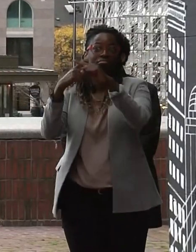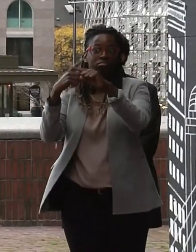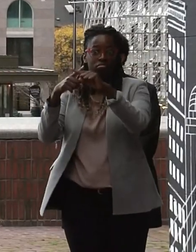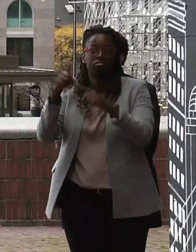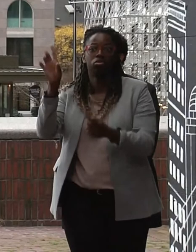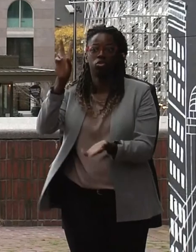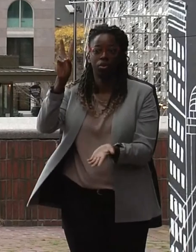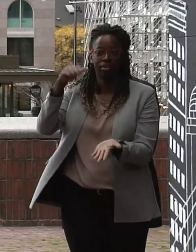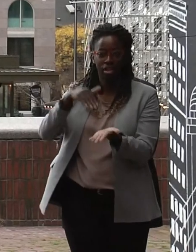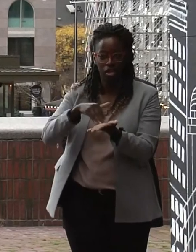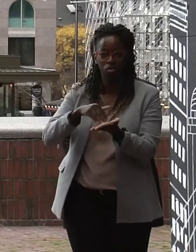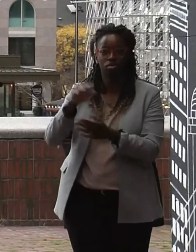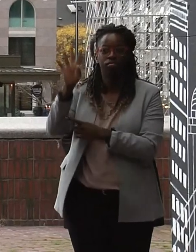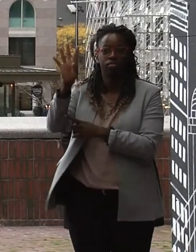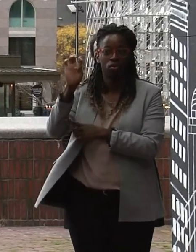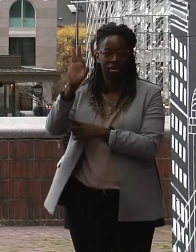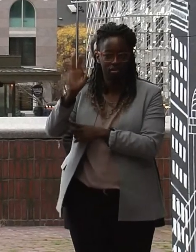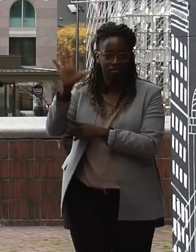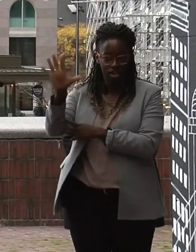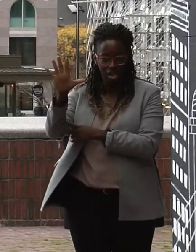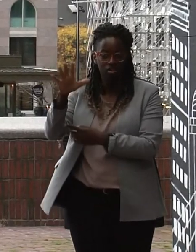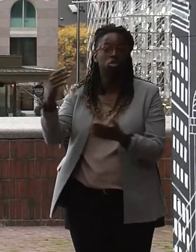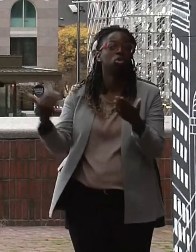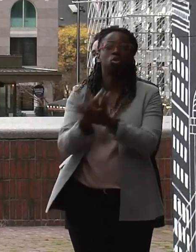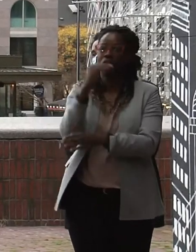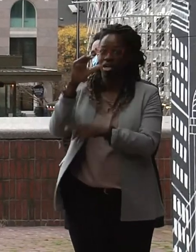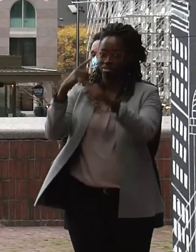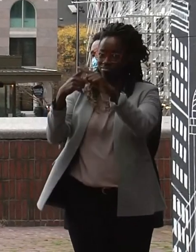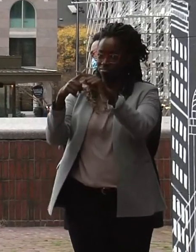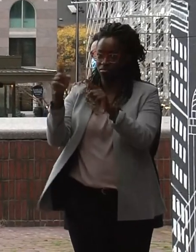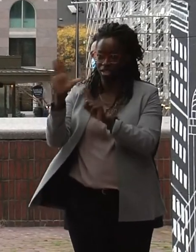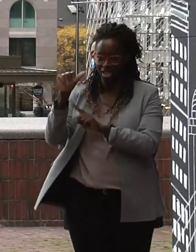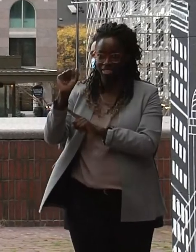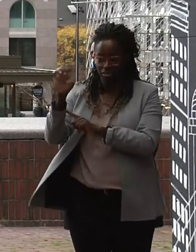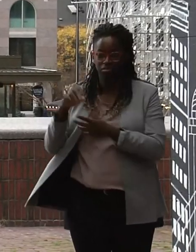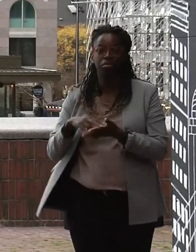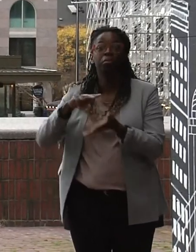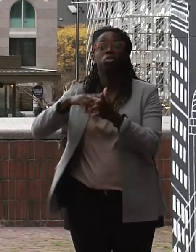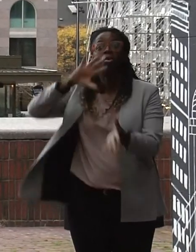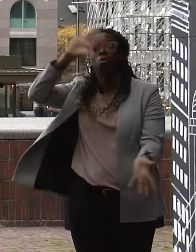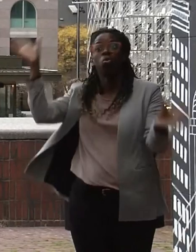2,495 new confirmed cases in Massachusetts, bringing the total confirmed cases in Massachusetts to